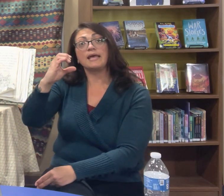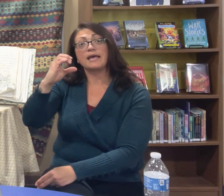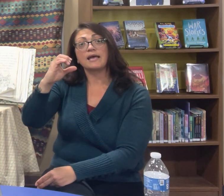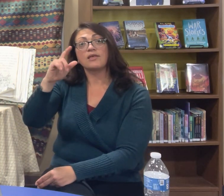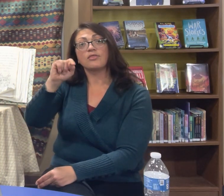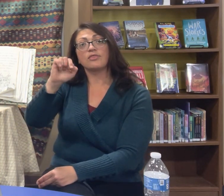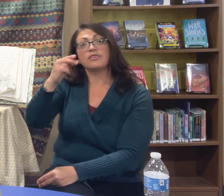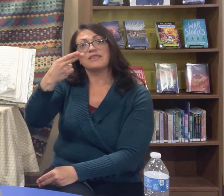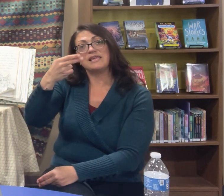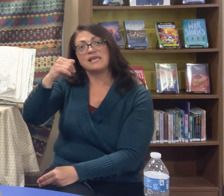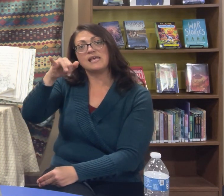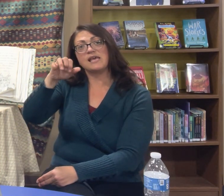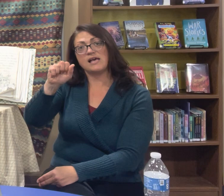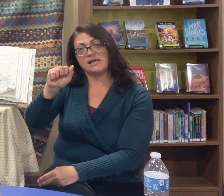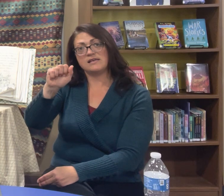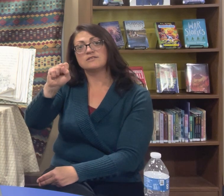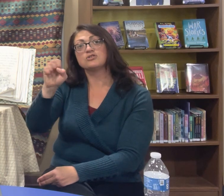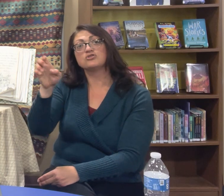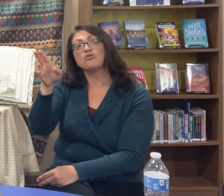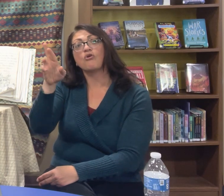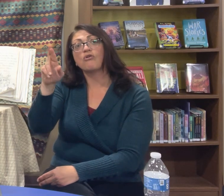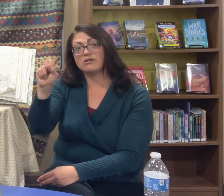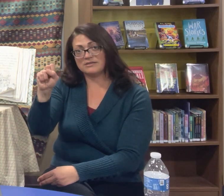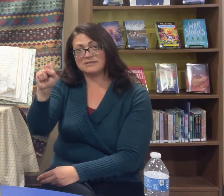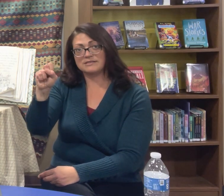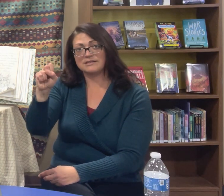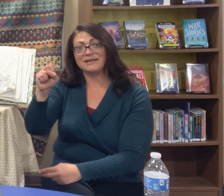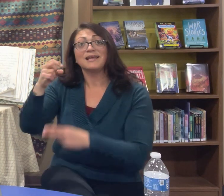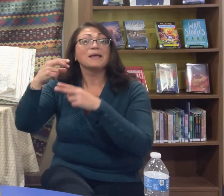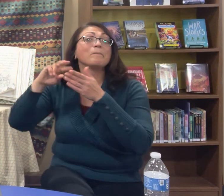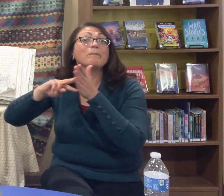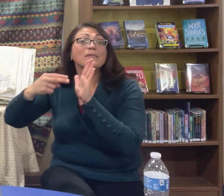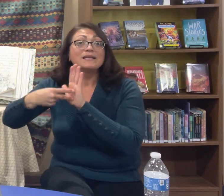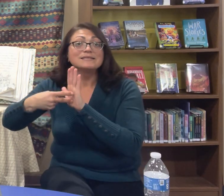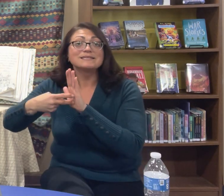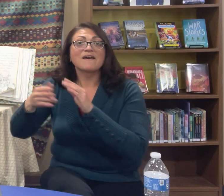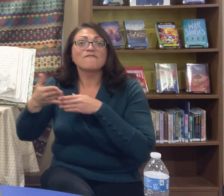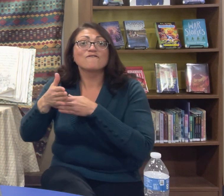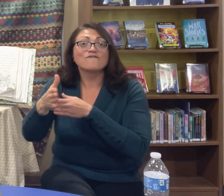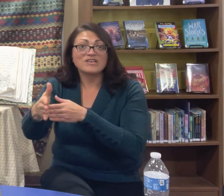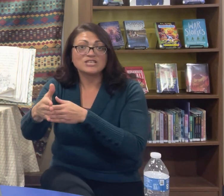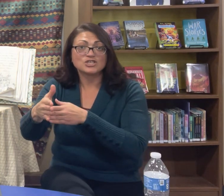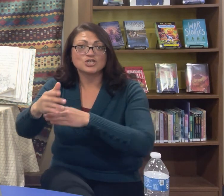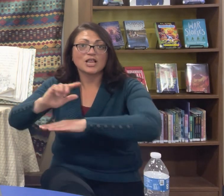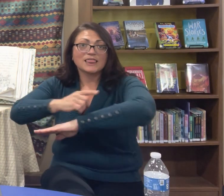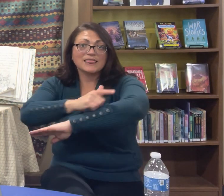fish lizard. The word dinosaur hadn't been invented yet.